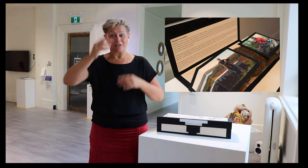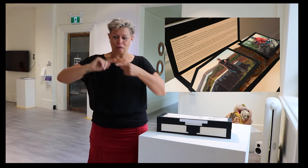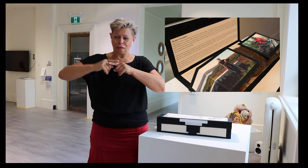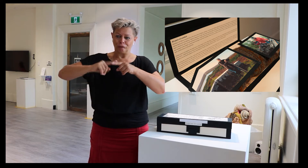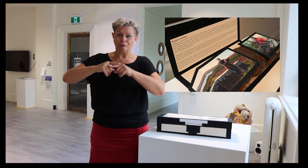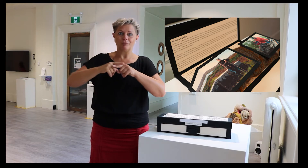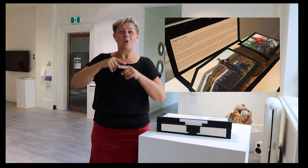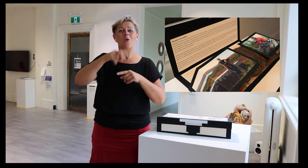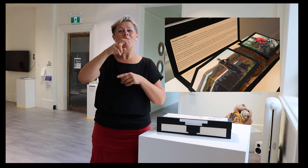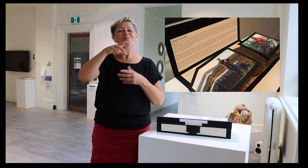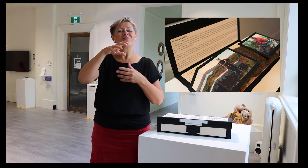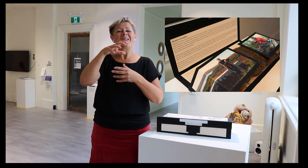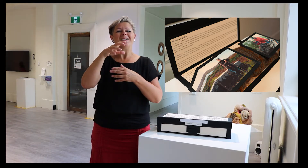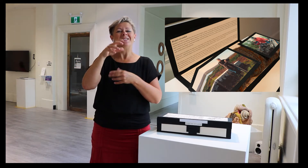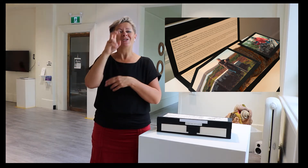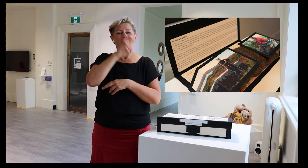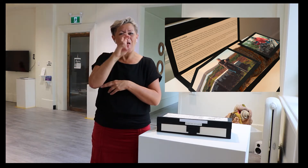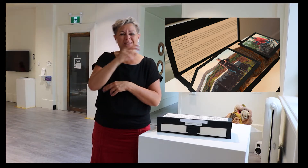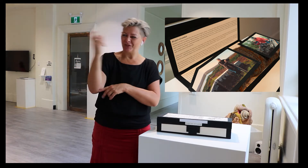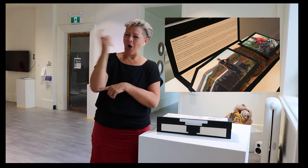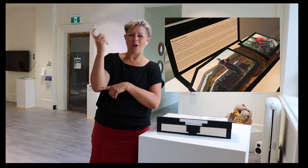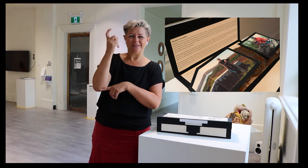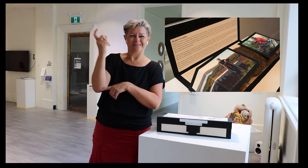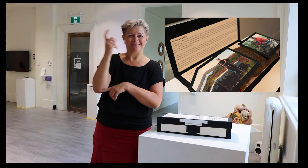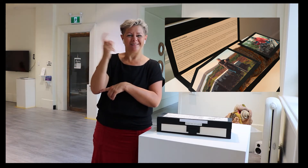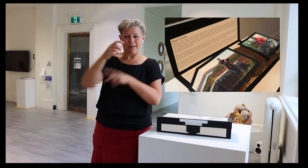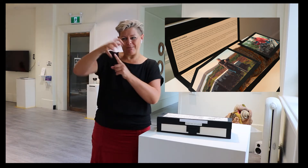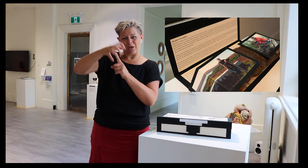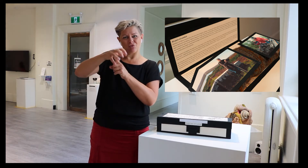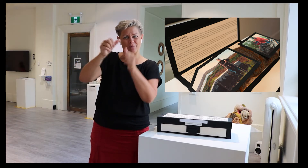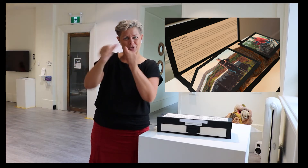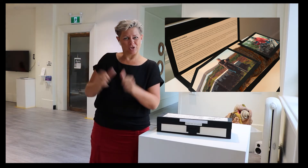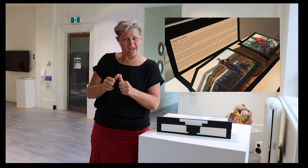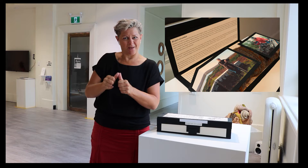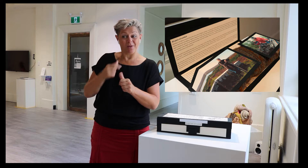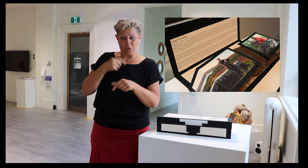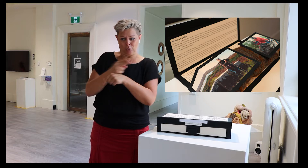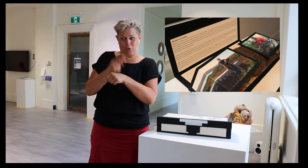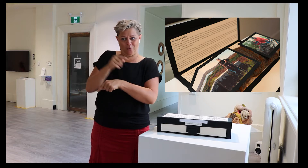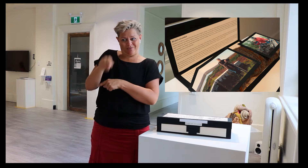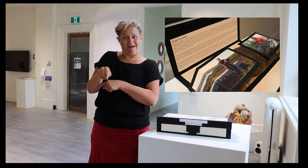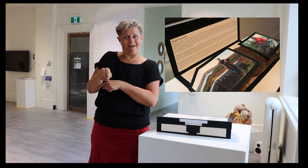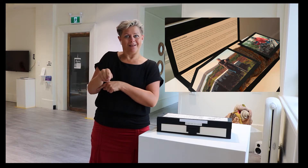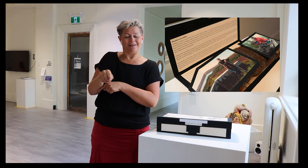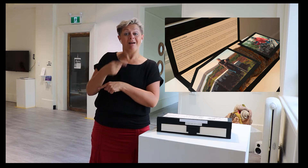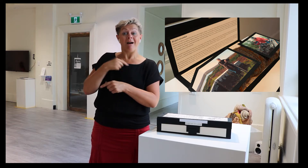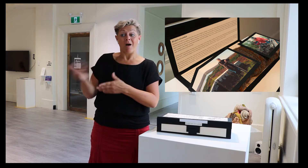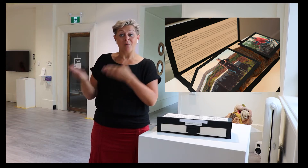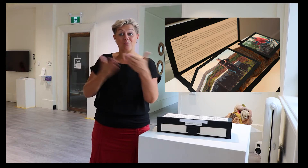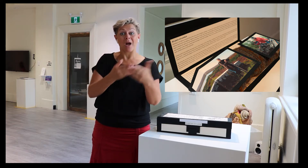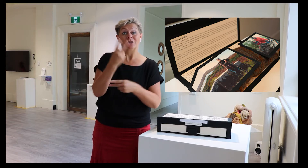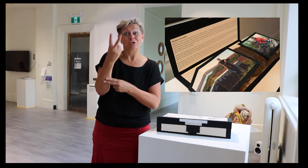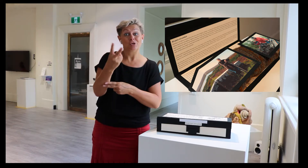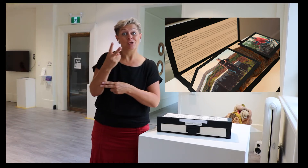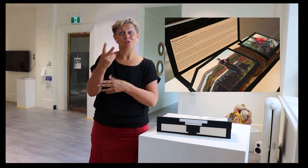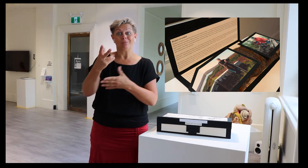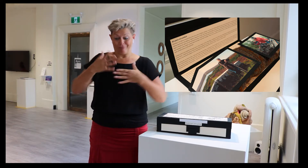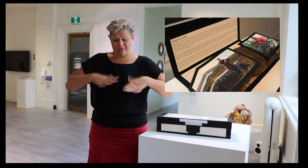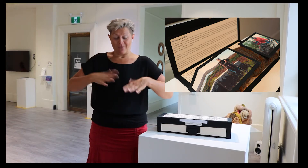wooden darning dolly, mushroom-shaped, to use during the residency, and to start things off, I brought 2 garments with me to